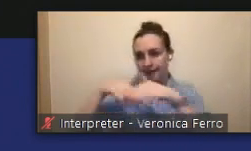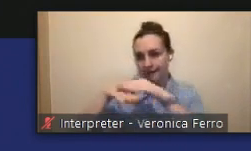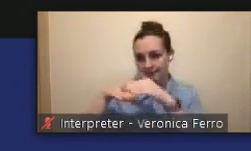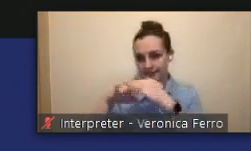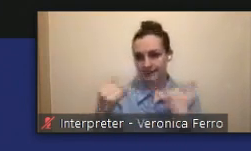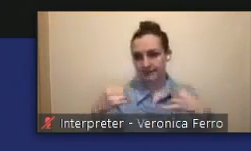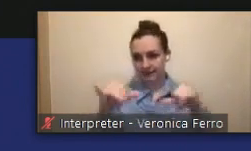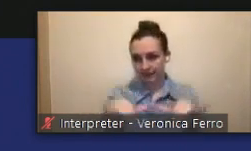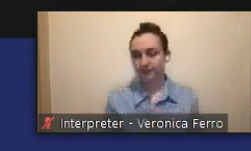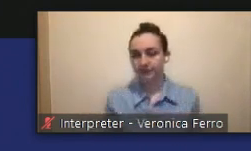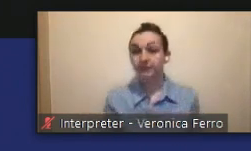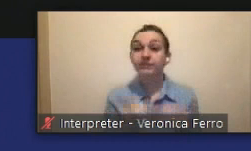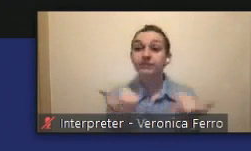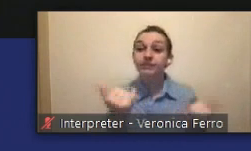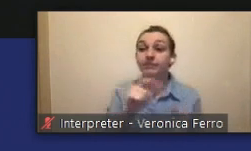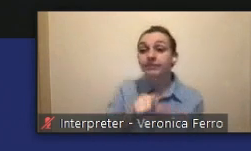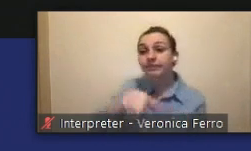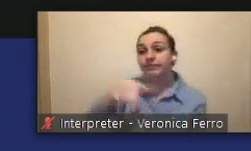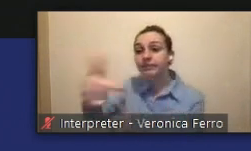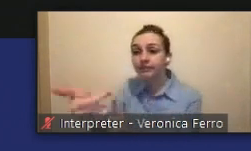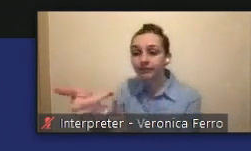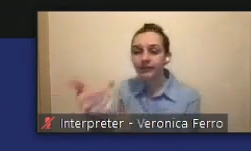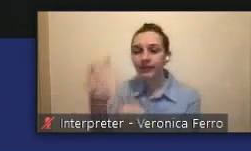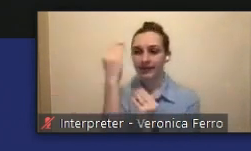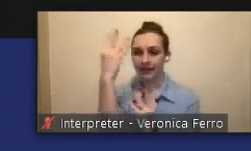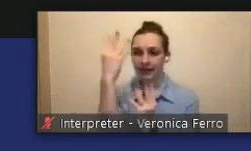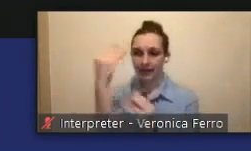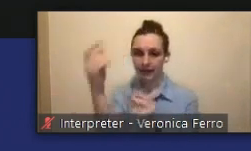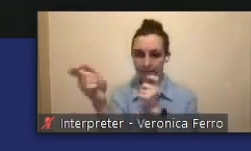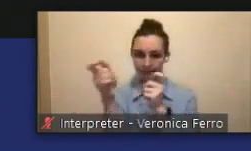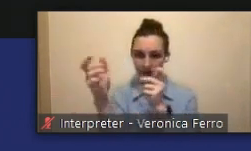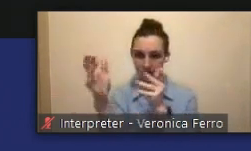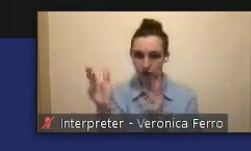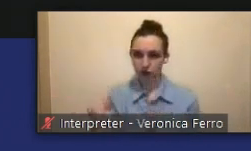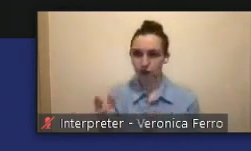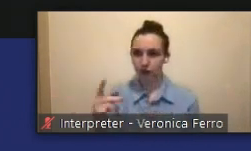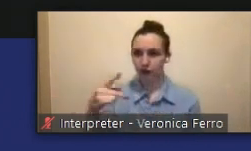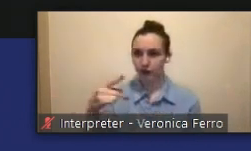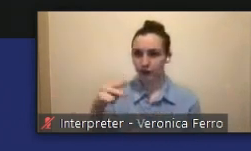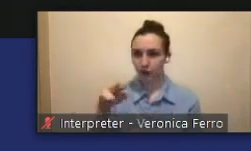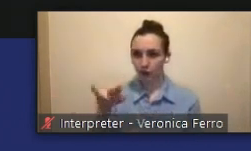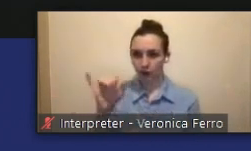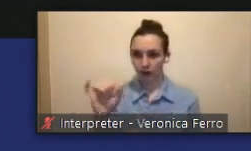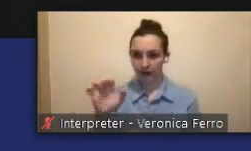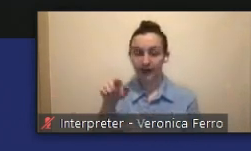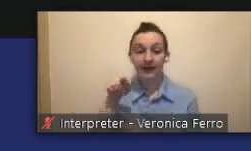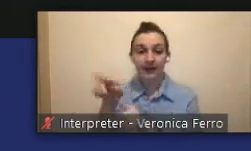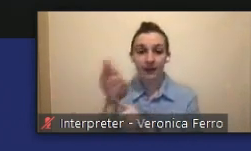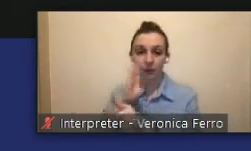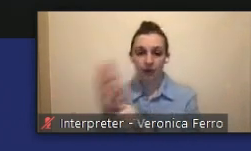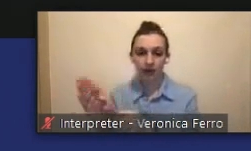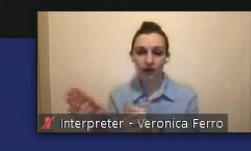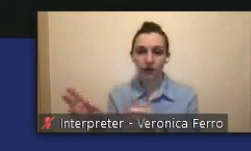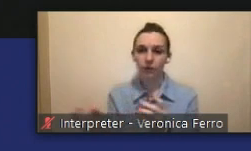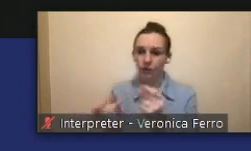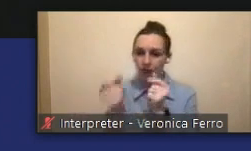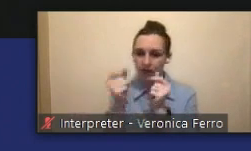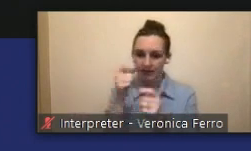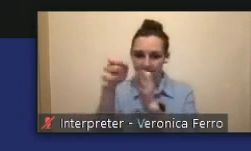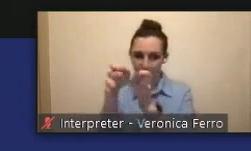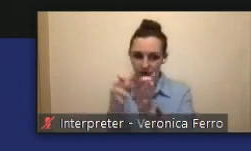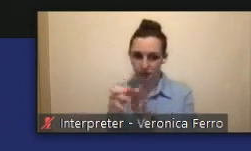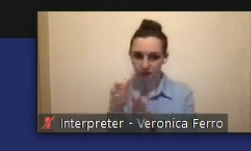over to our data manager, Tavio Parocchi from CDPHE, to do a quick demonstration here of some of the new updates